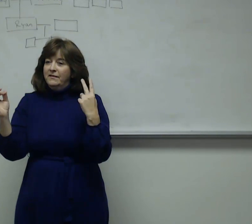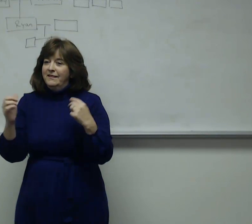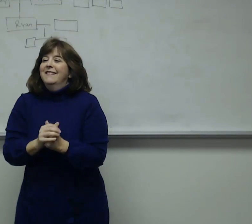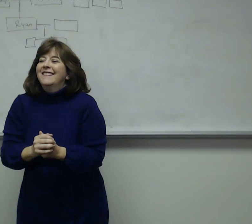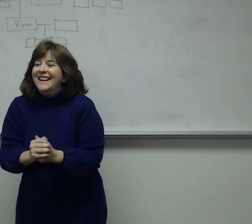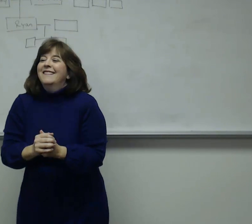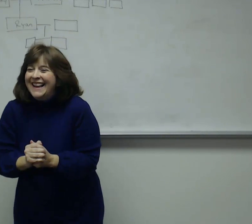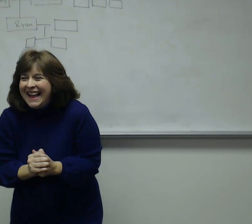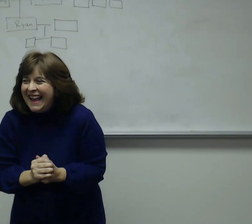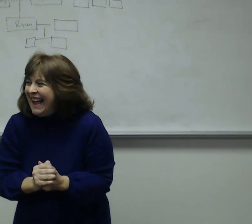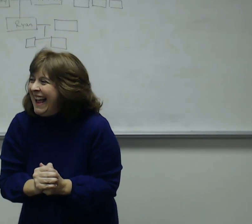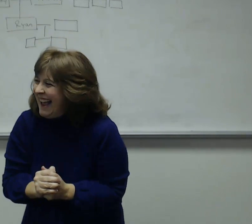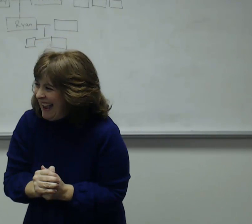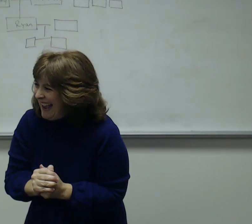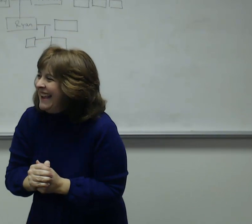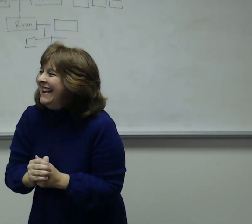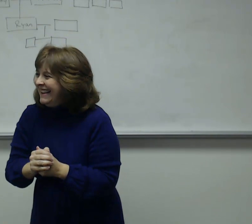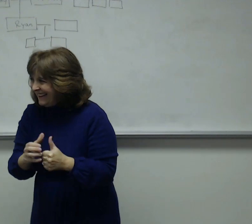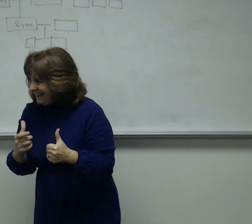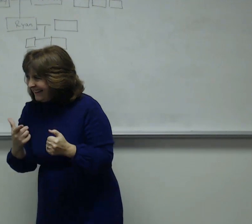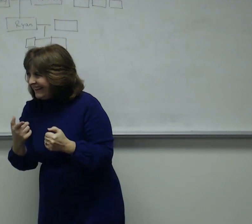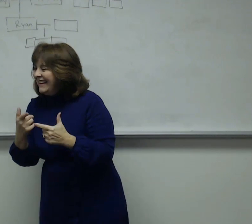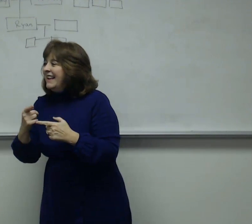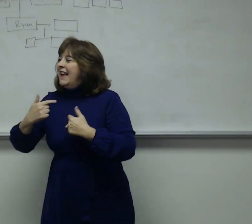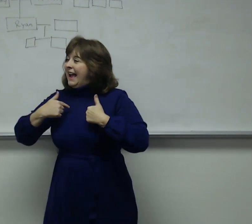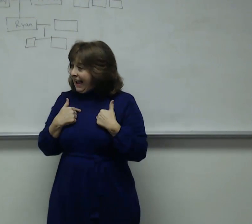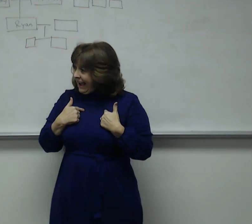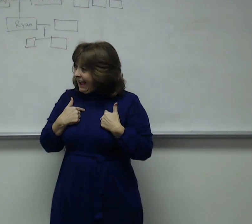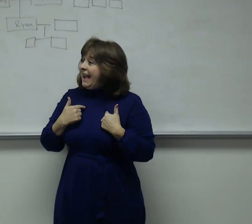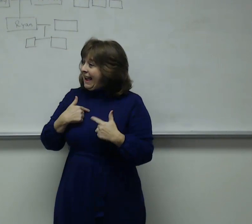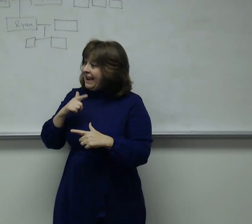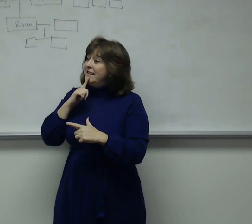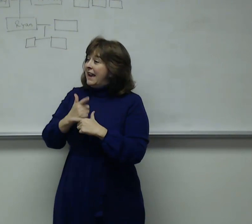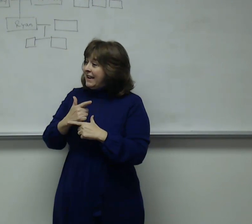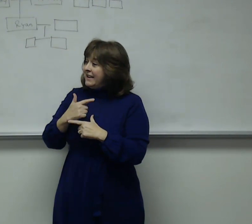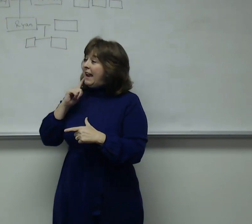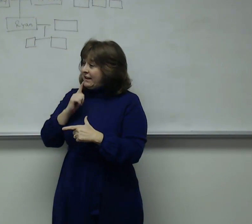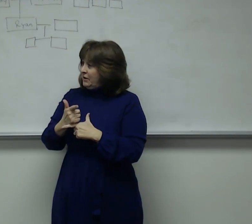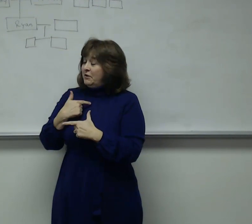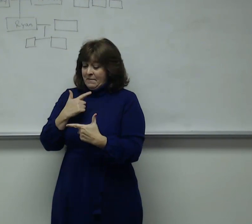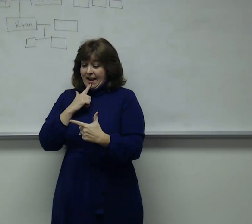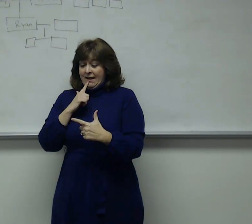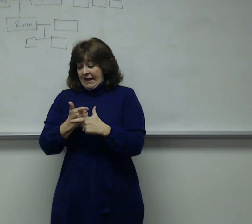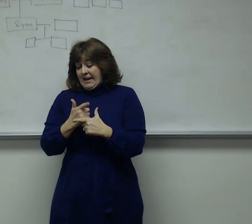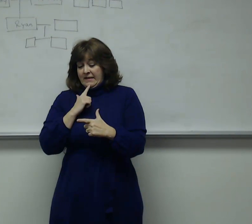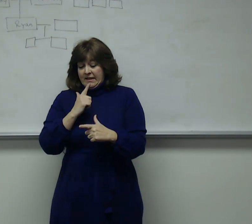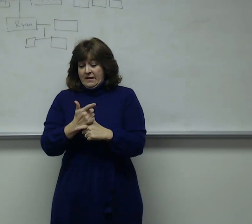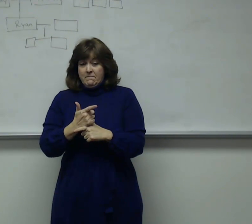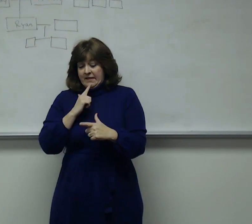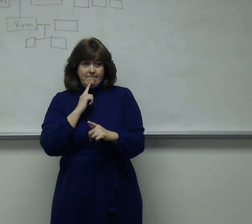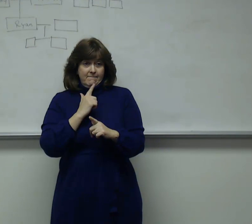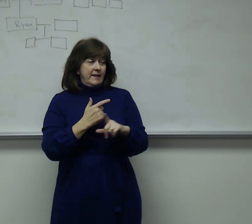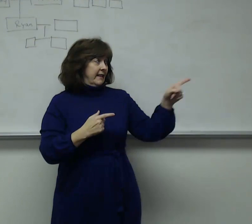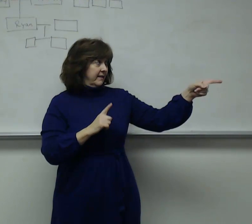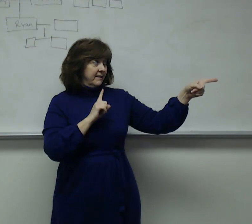I wondered about that. Because I had mine up a minute ago, and then I noticed you changed it. I do. I thumb, but he does